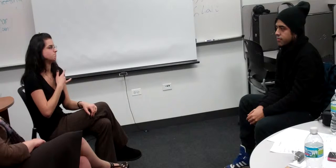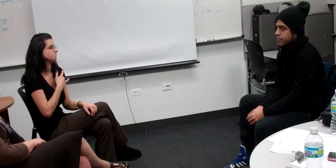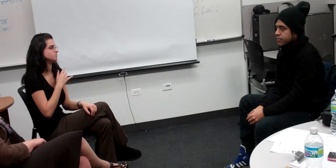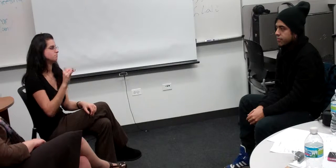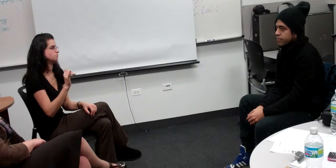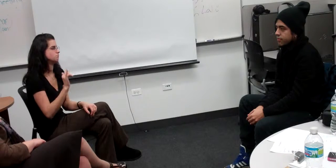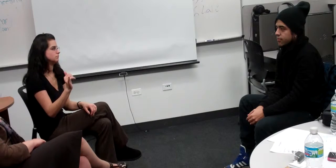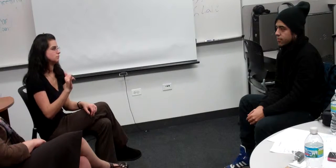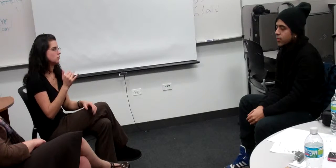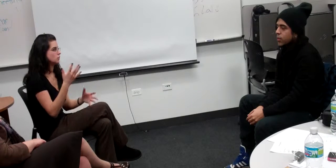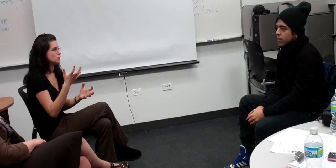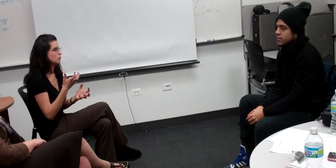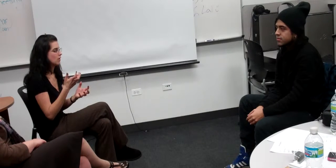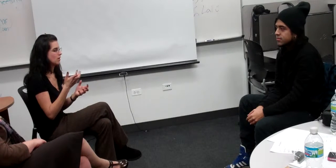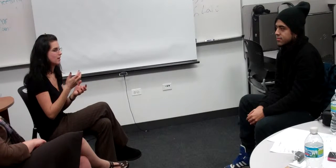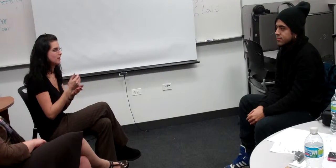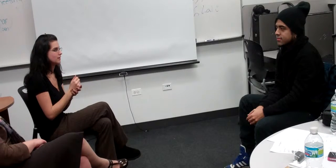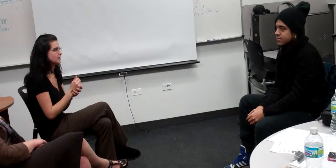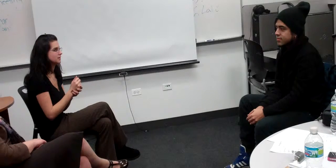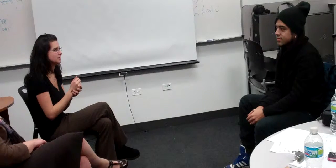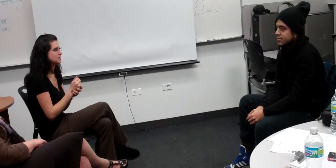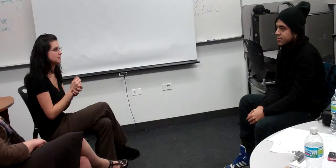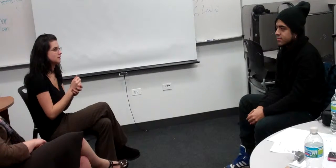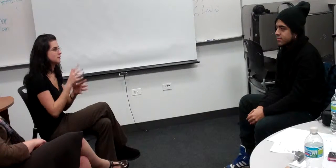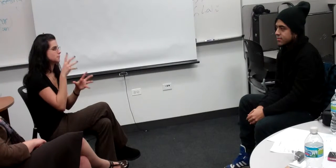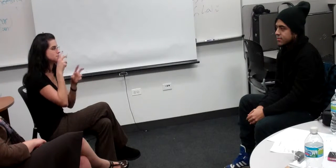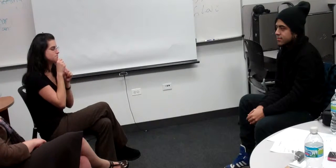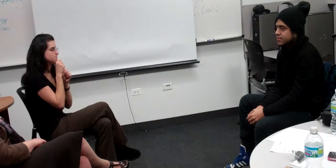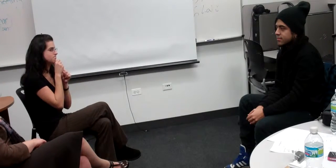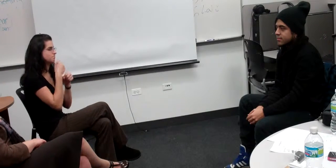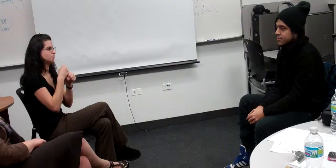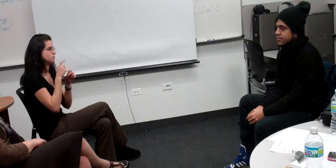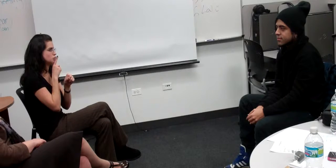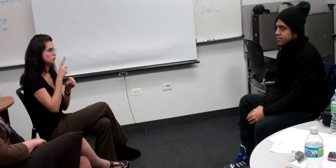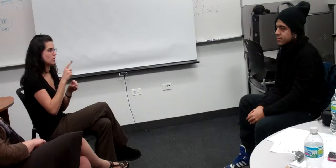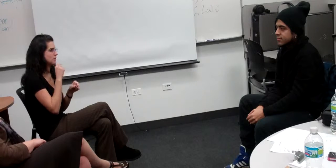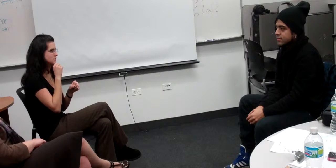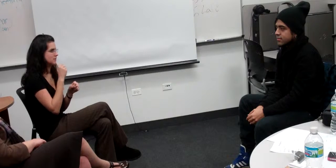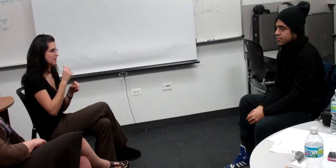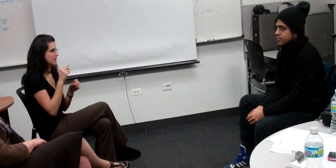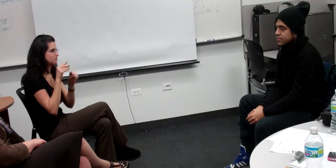make sure that nobody knew about it other than the people who just needed to know it.